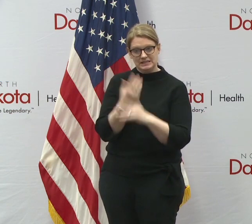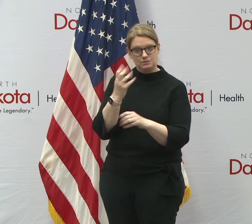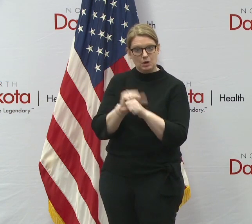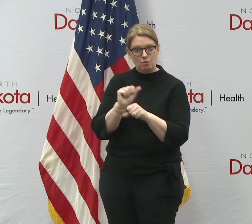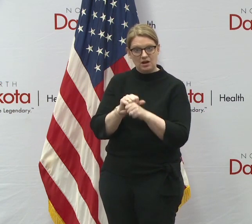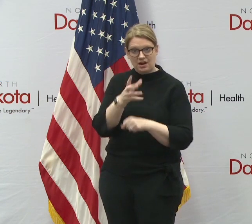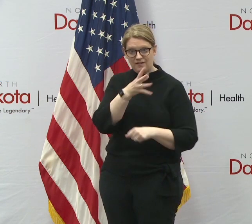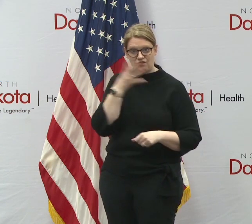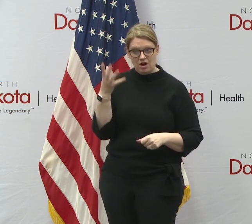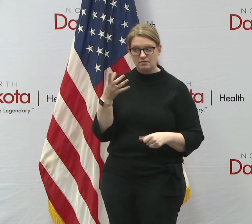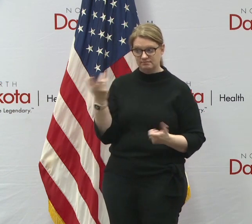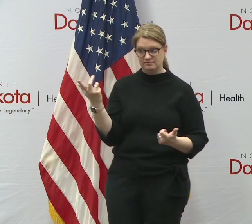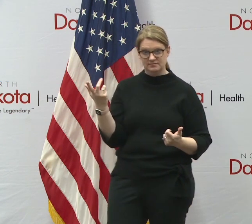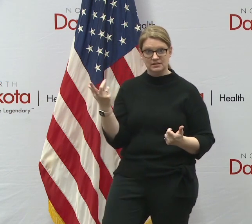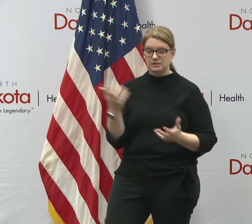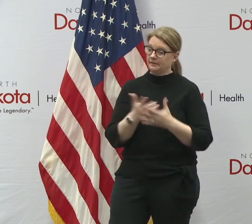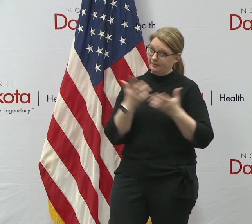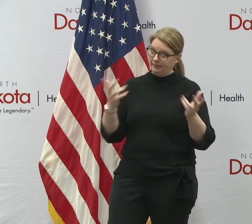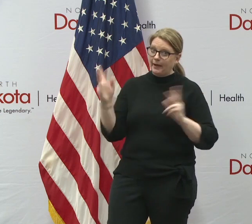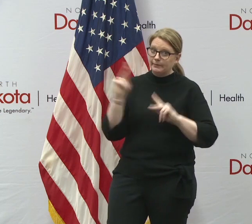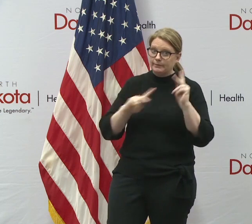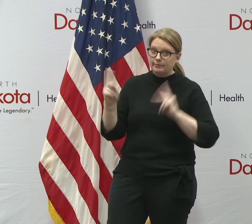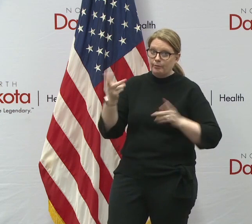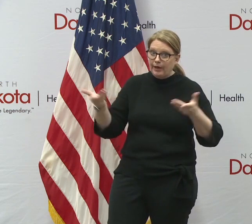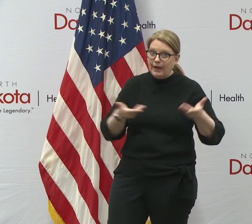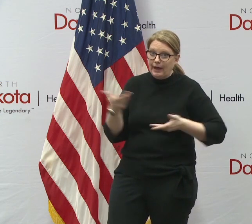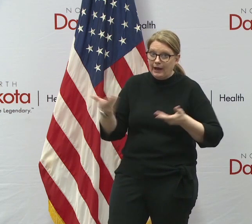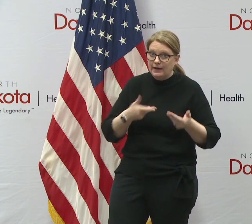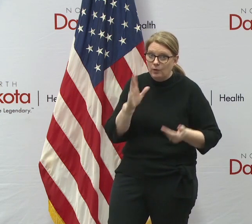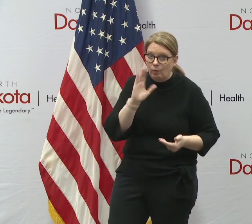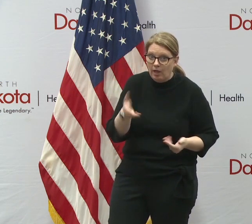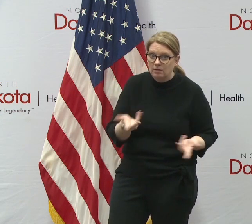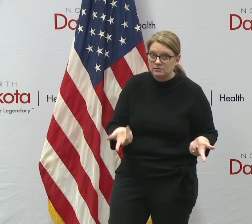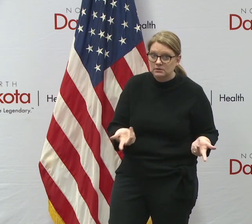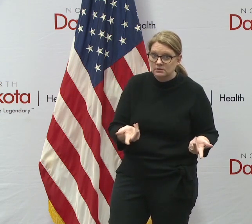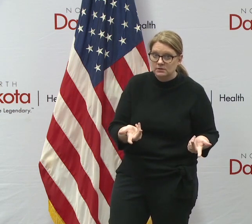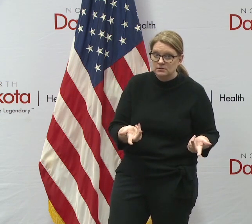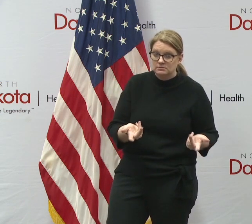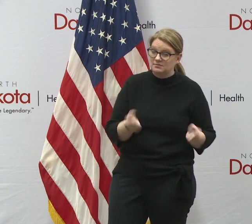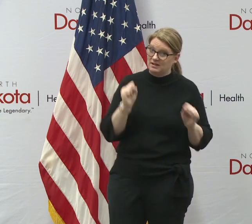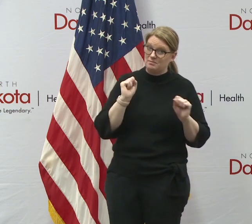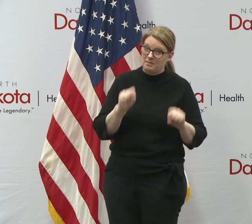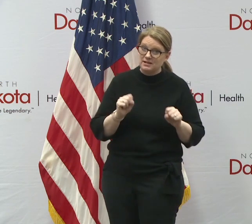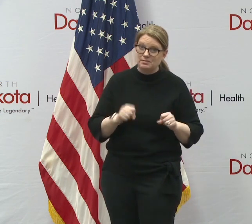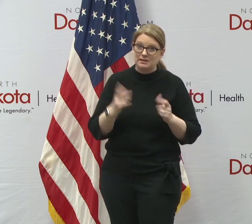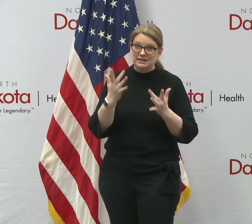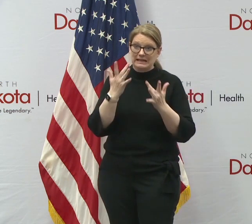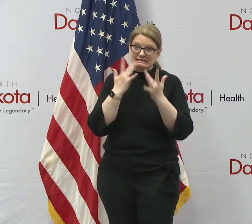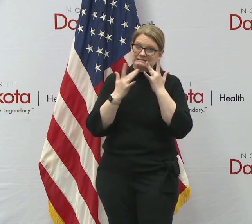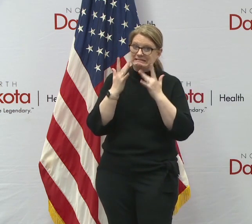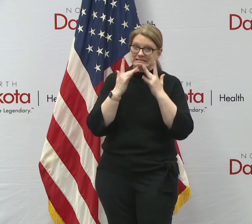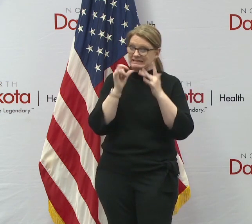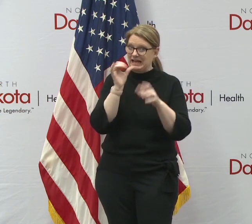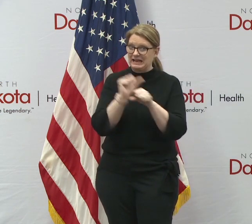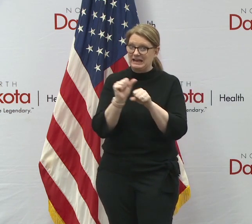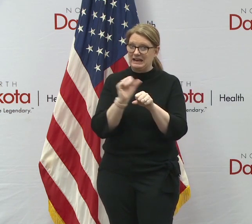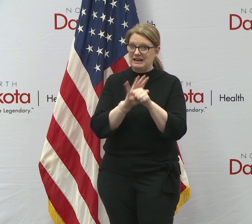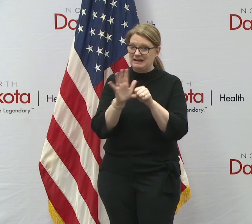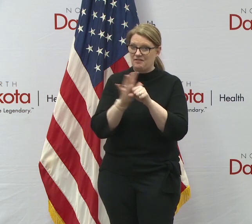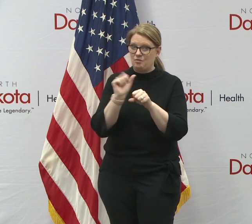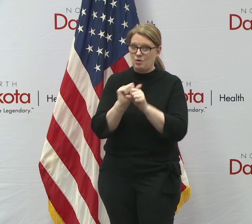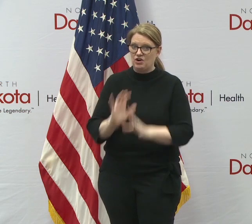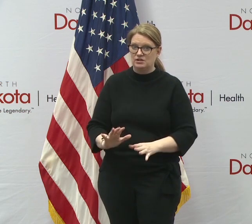farm this spring, there's probably a lot of people that would want to hire you because we're going to have a shortage, could have a shortage of labor there. So that's an obvious example for North